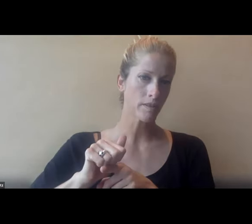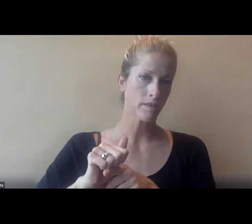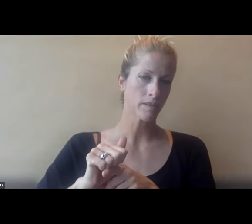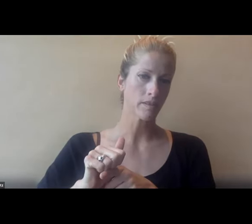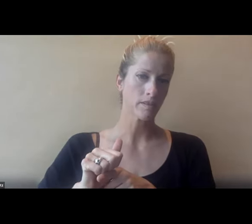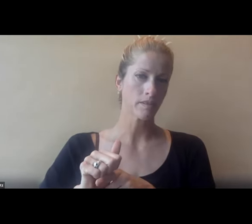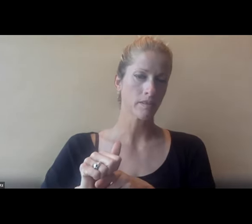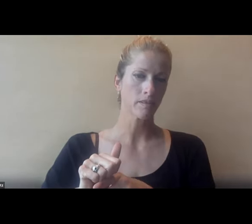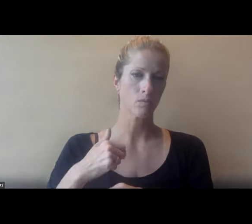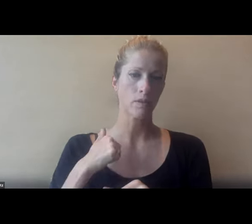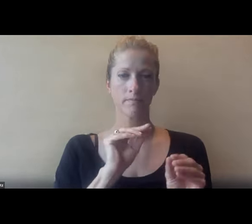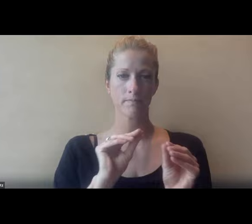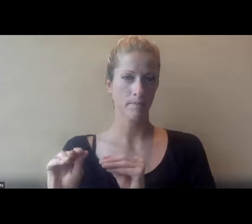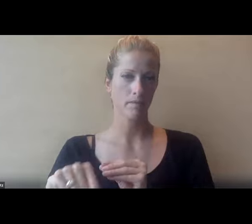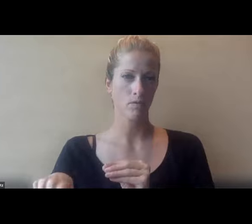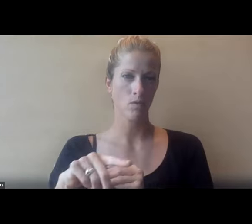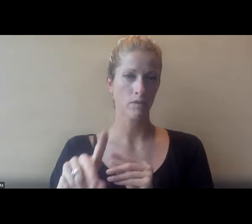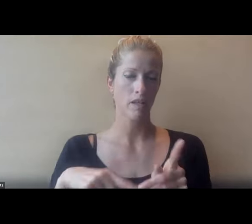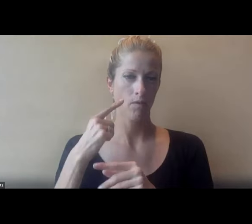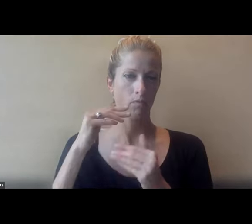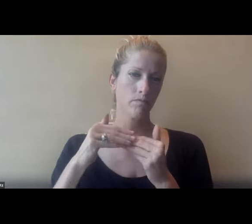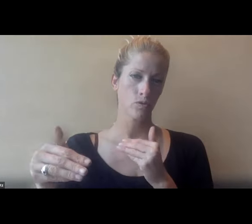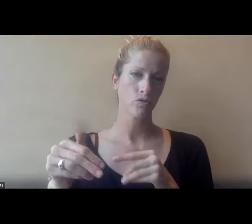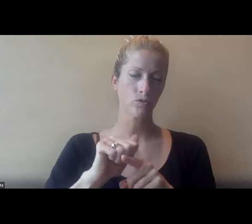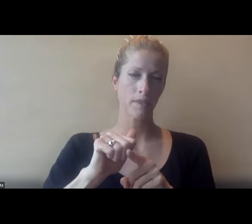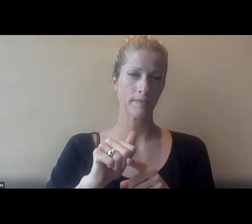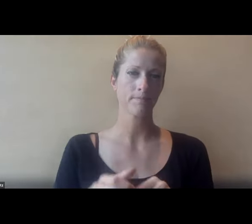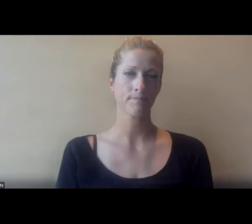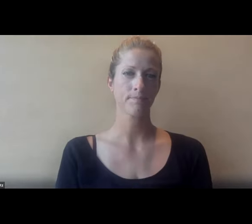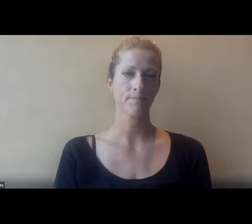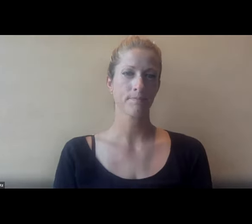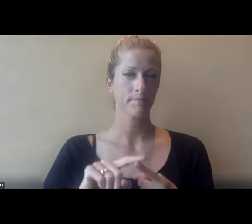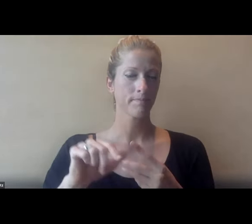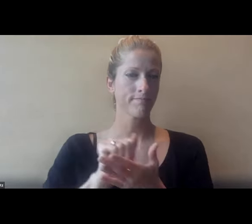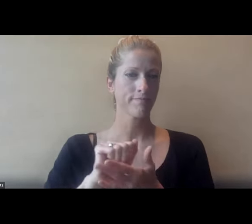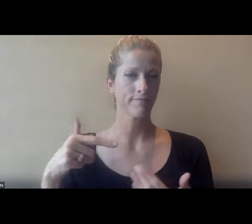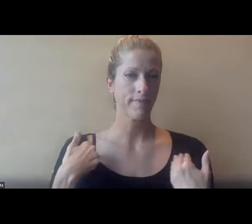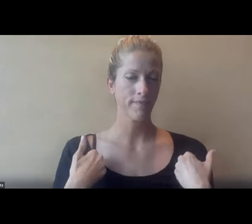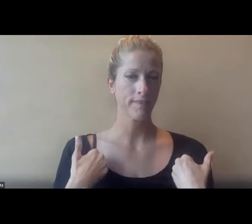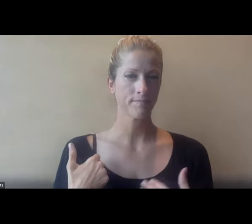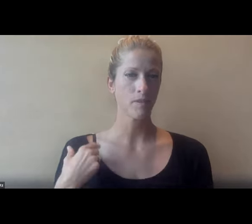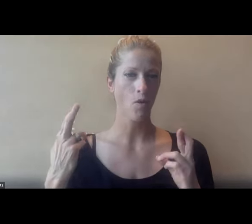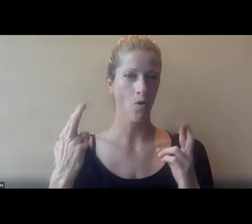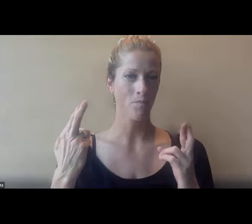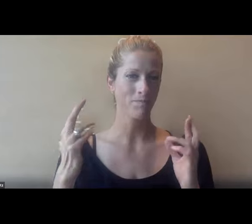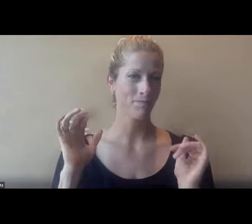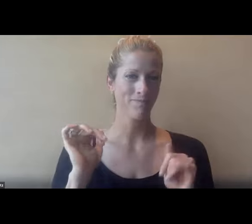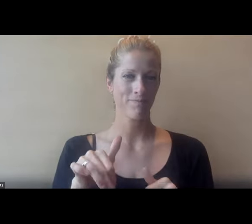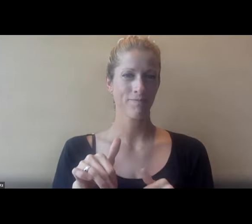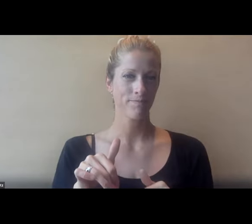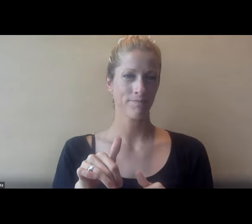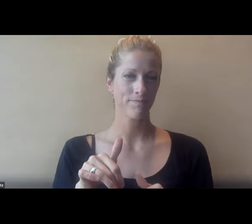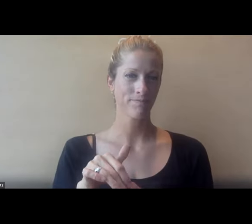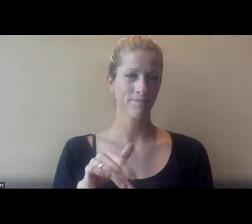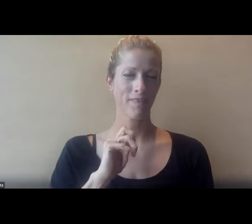implement those into future trainings as well. But that's all I have. I hope that the unmuting and